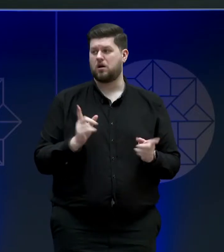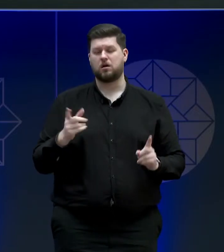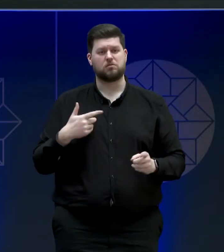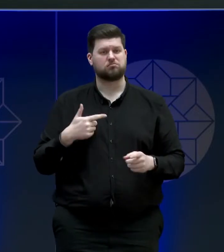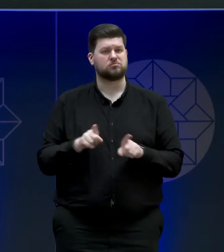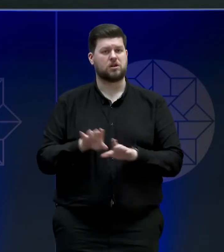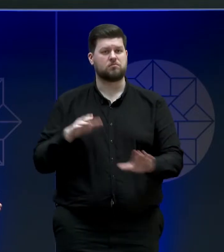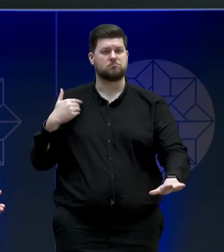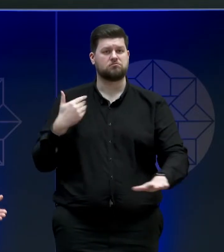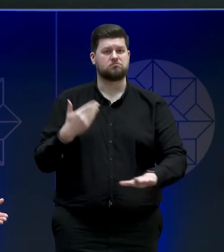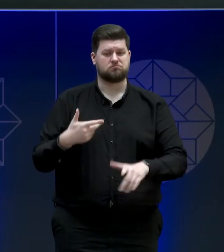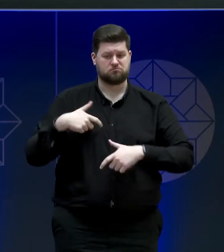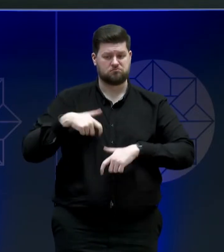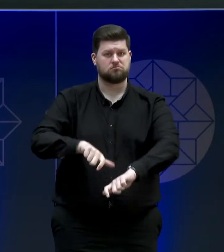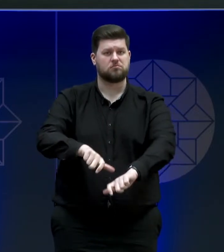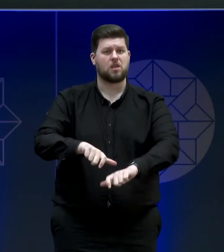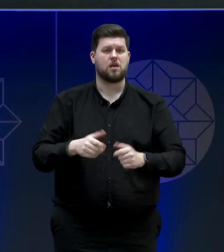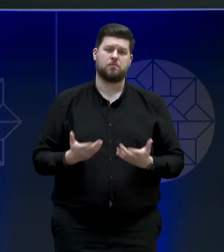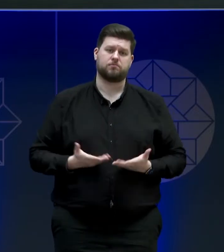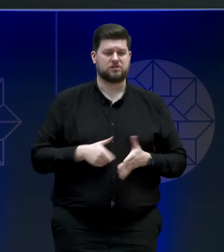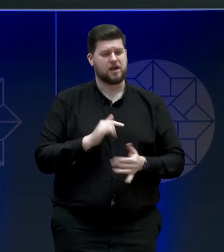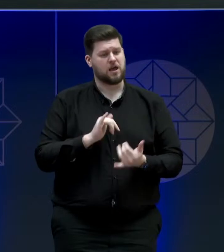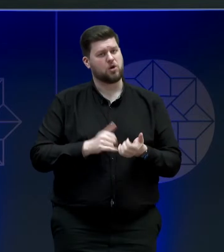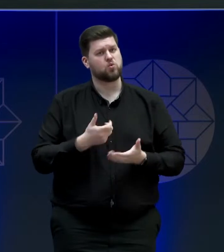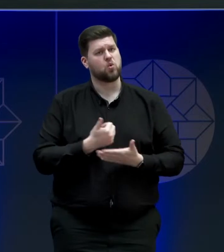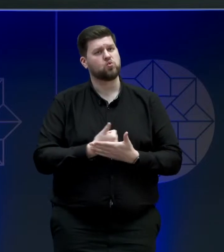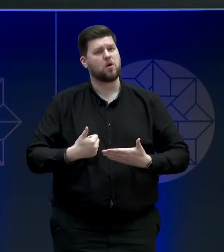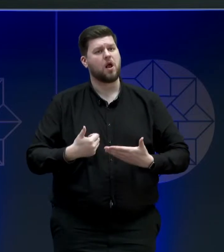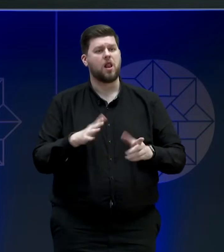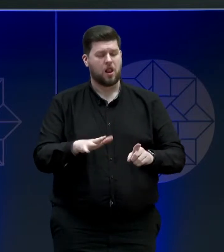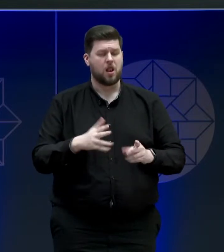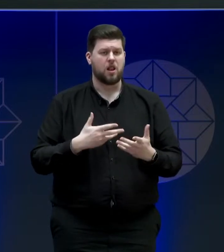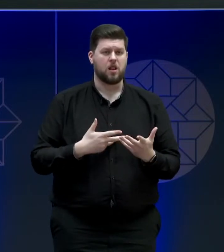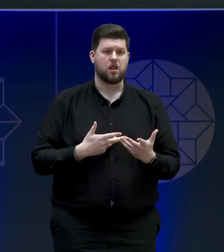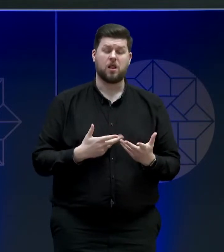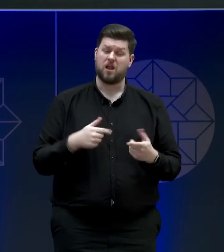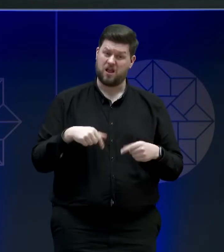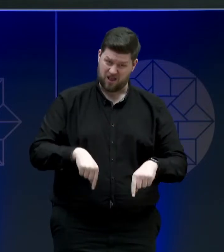usual. I'm outlining an approach to reform